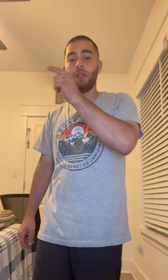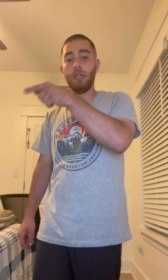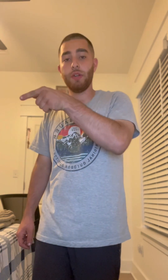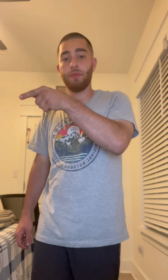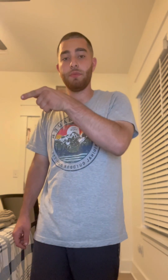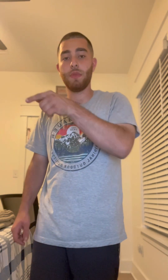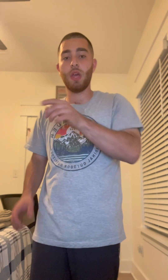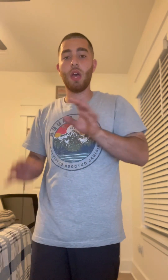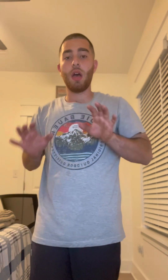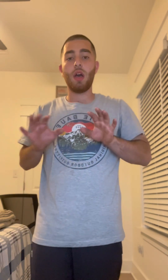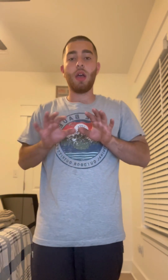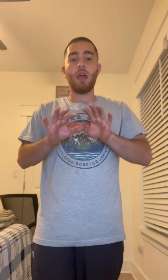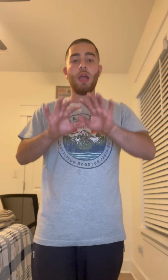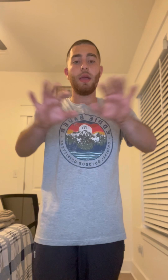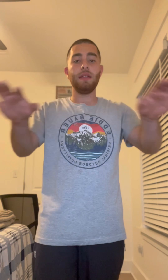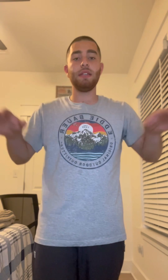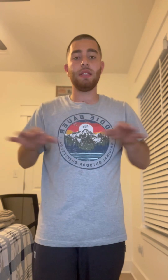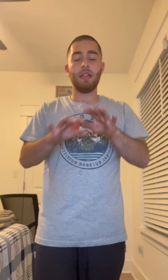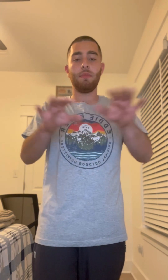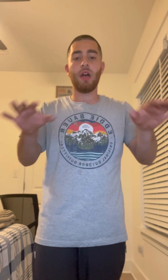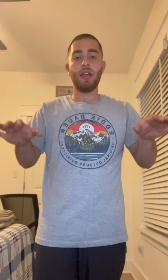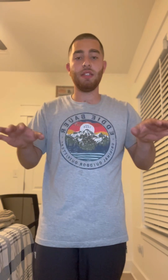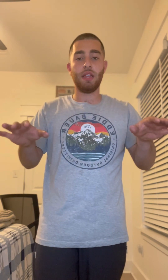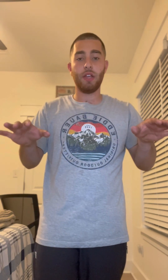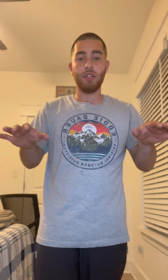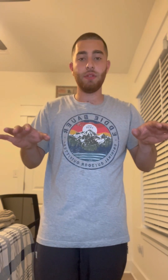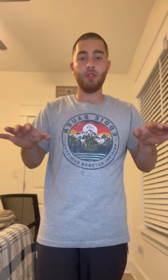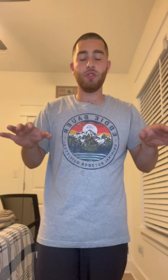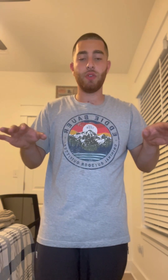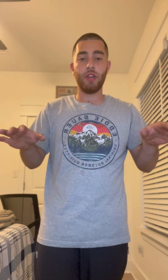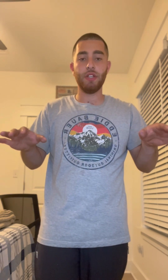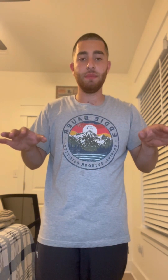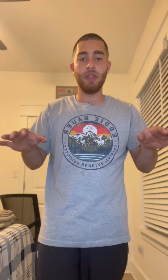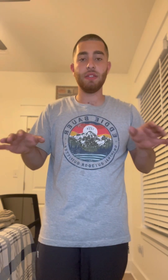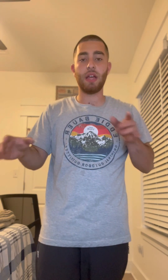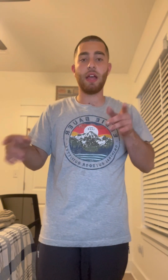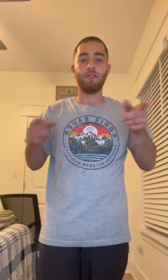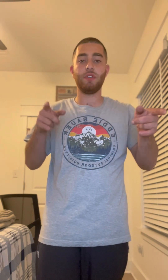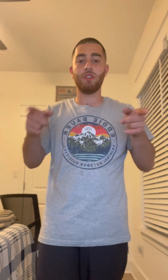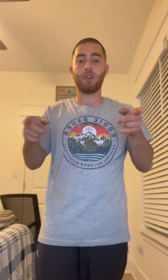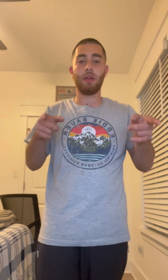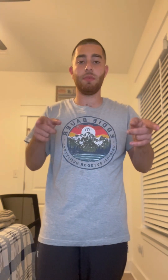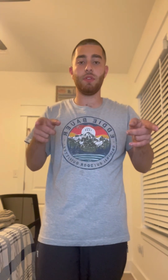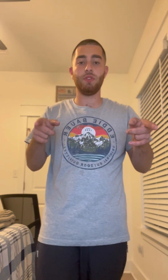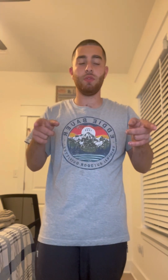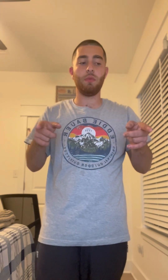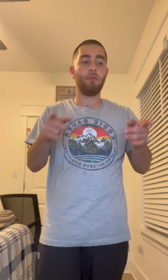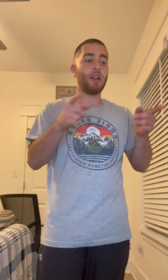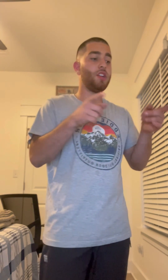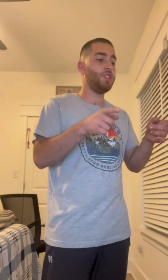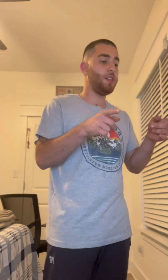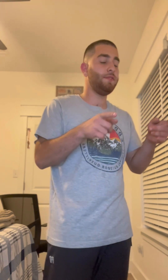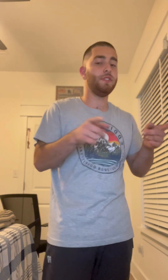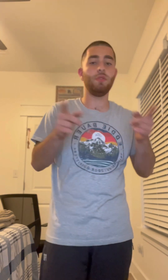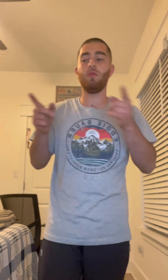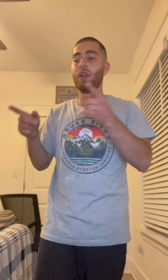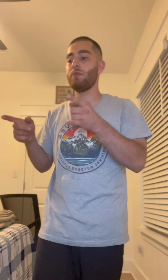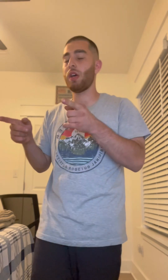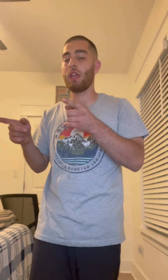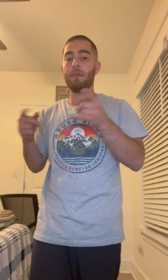here. Basically, in my neutral area space, I have to describe 2, but I shift when I'm talking about